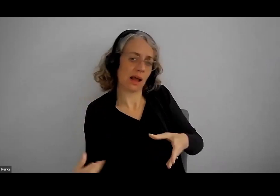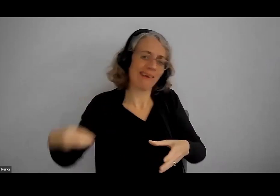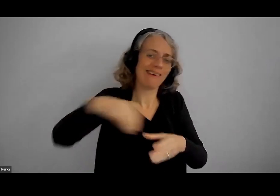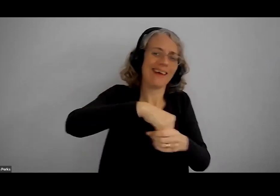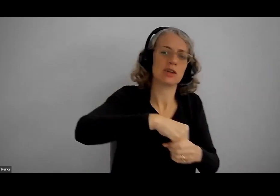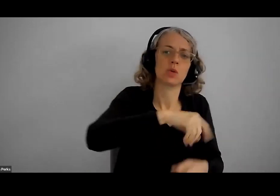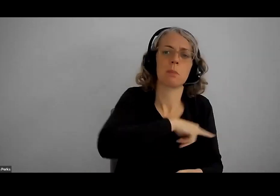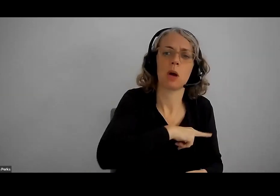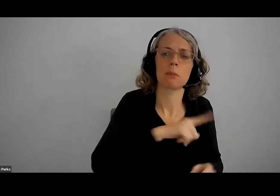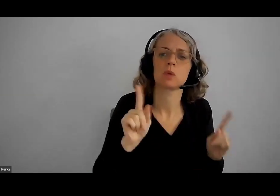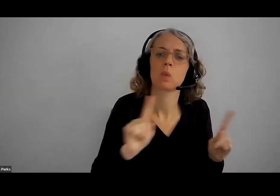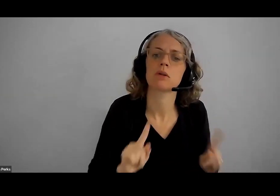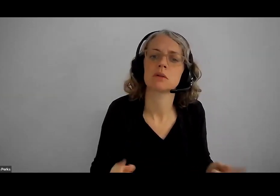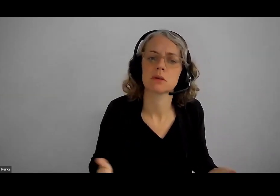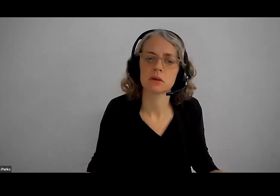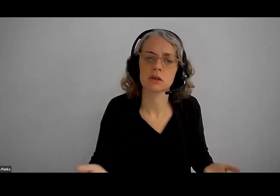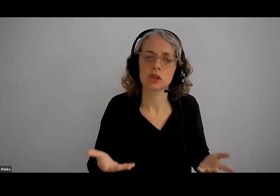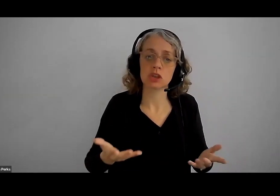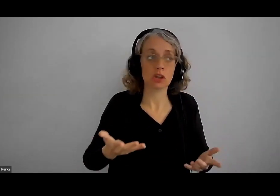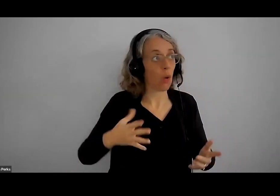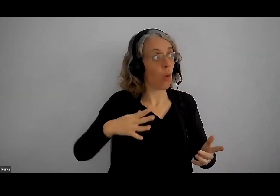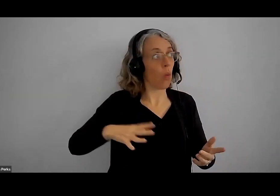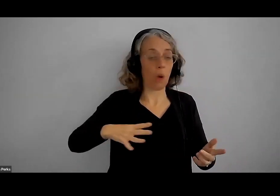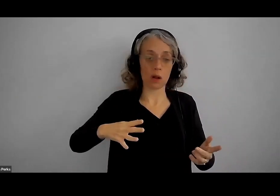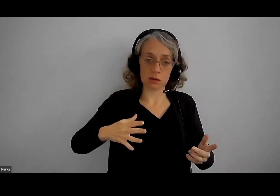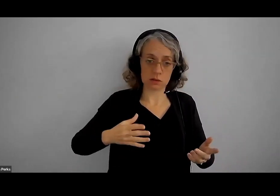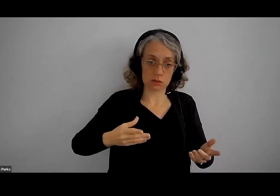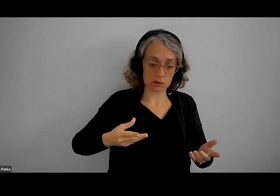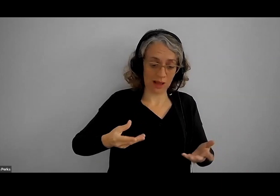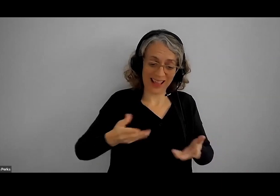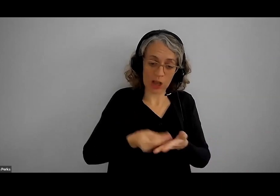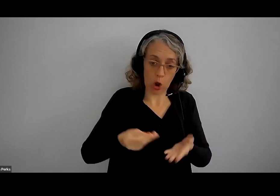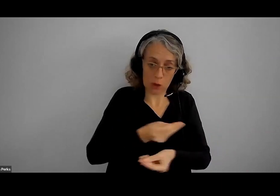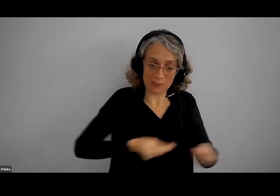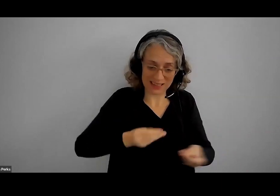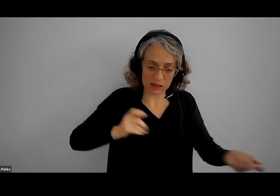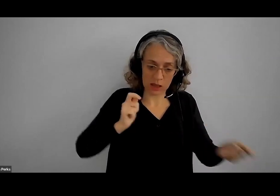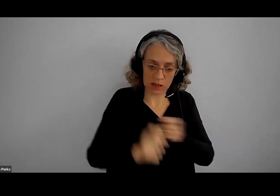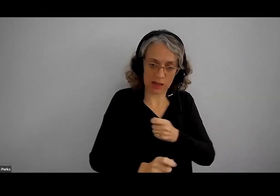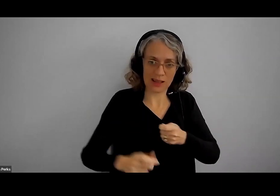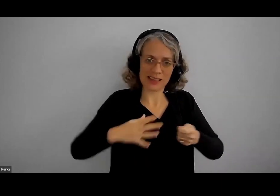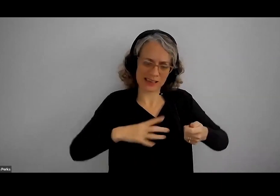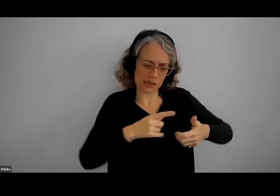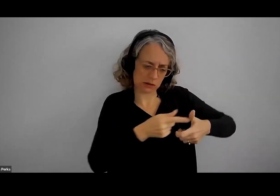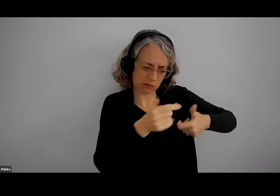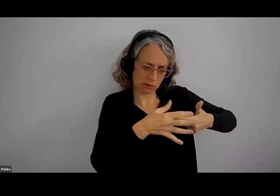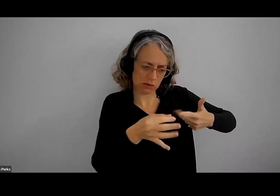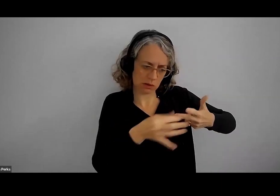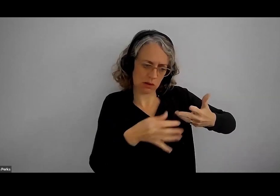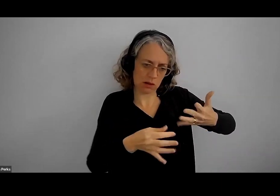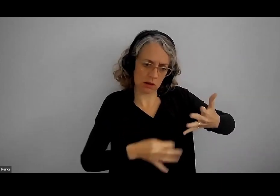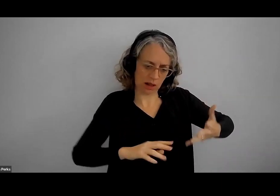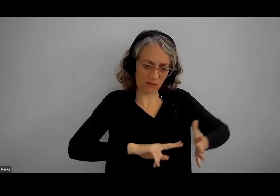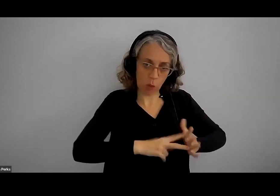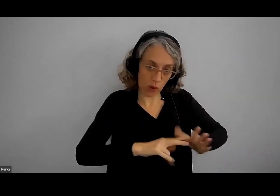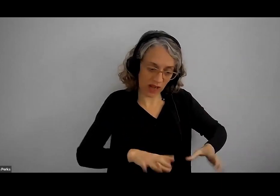purpose? So behind the desire to transform the dynamics of our economies lies the deep design of organizations.